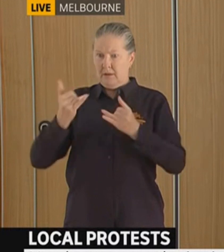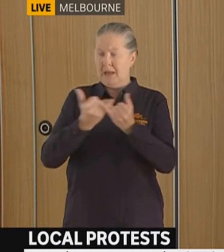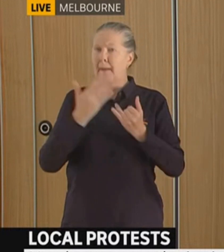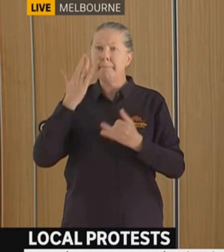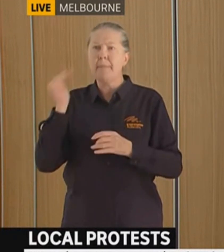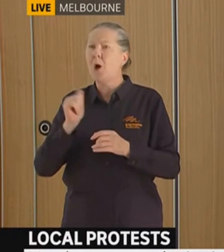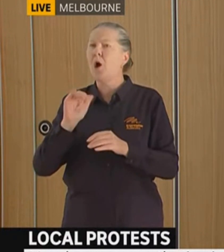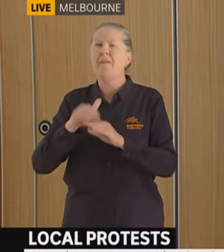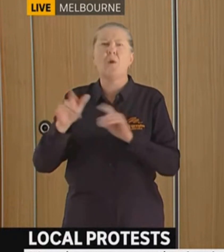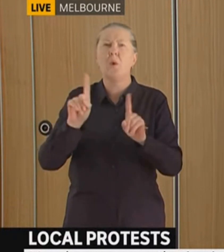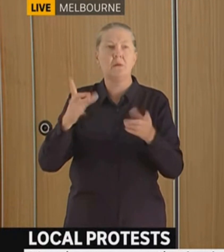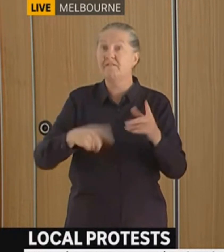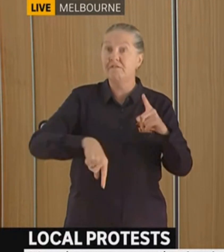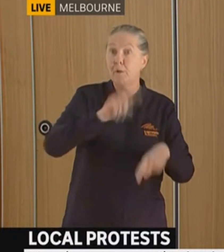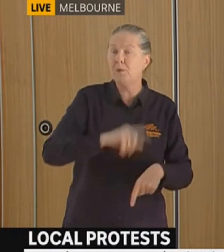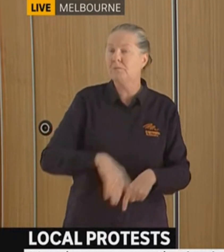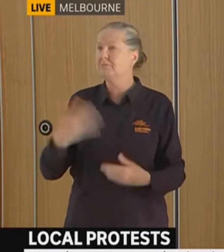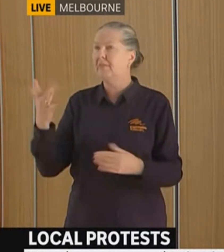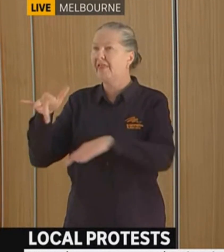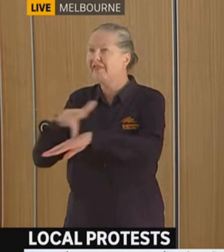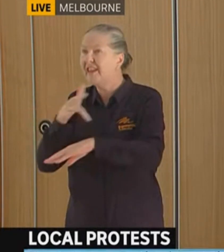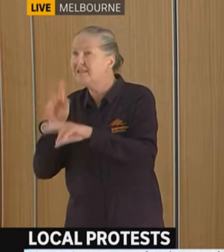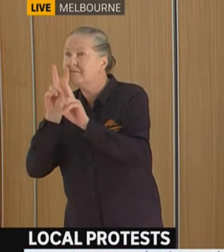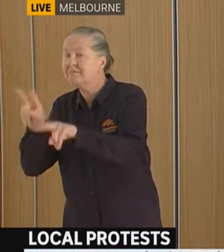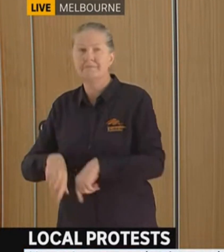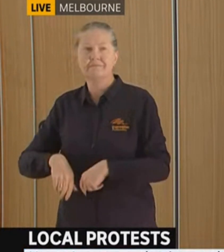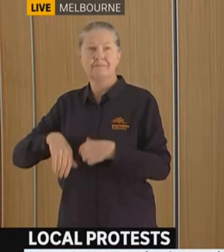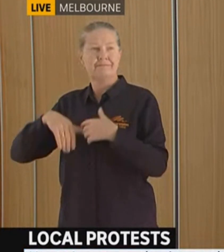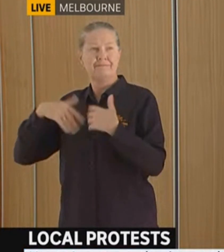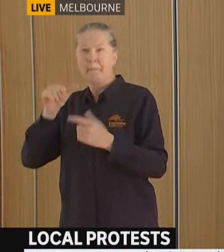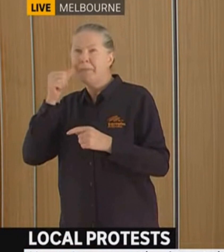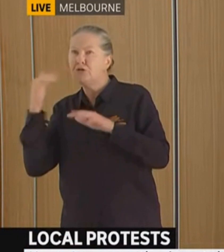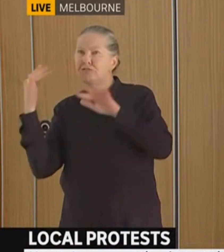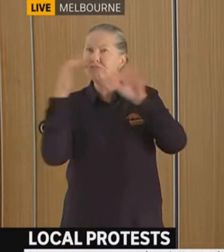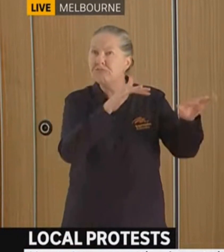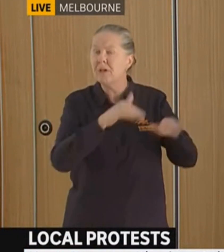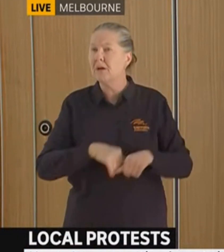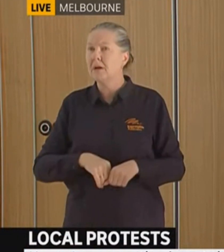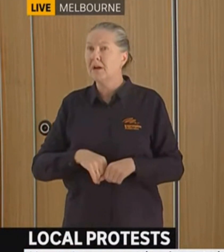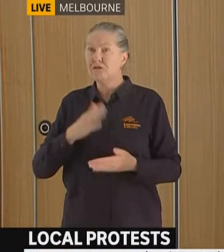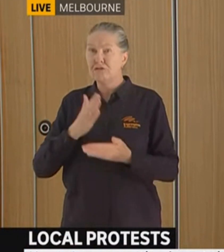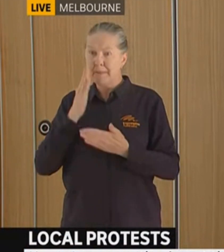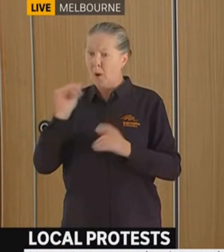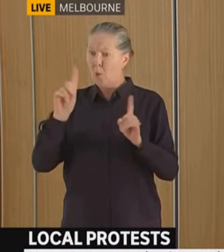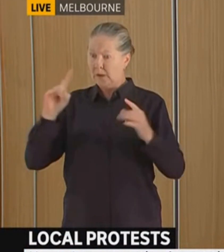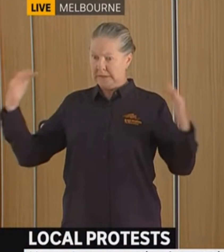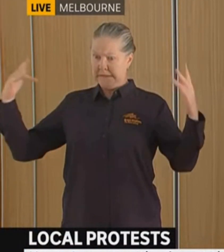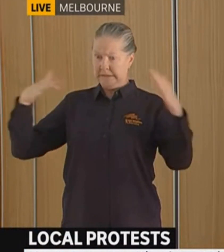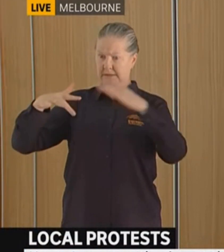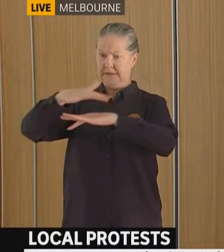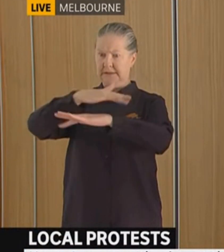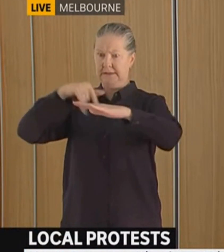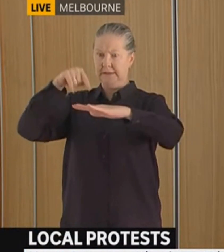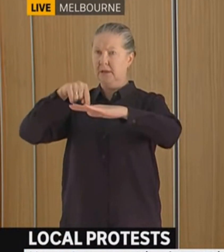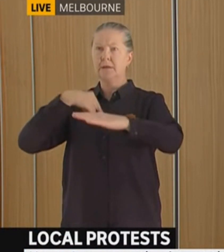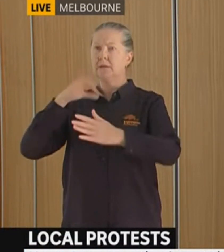beach party, a football match, an arts event. This is not the time for large numbers of people to come together.